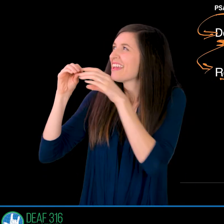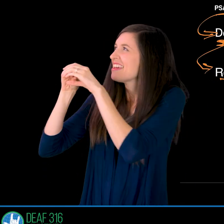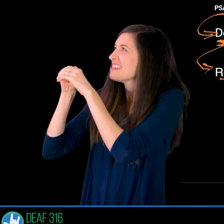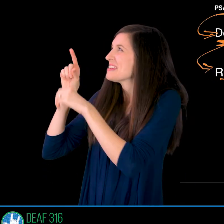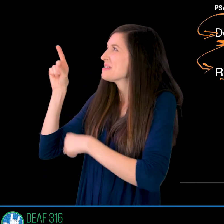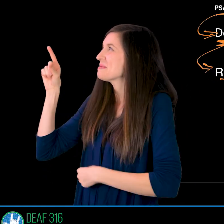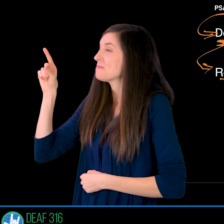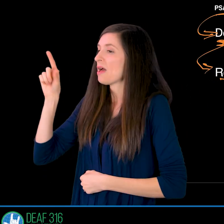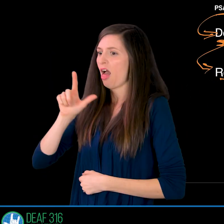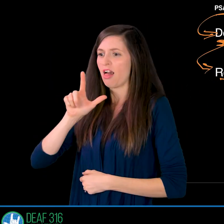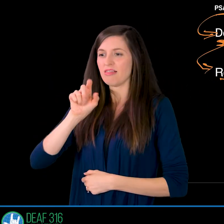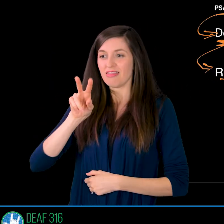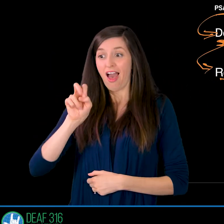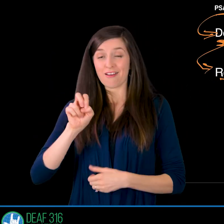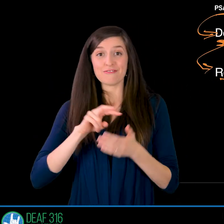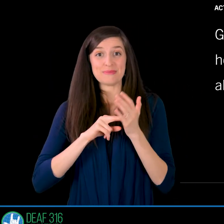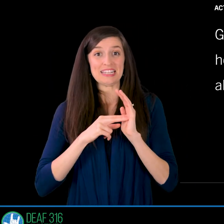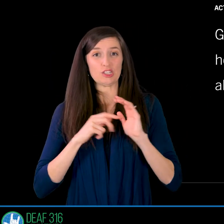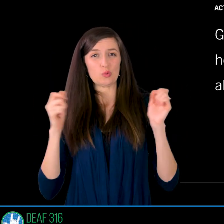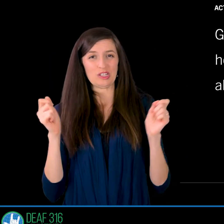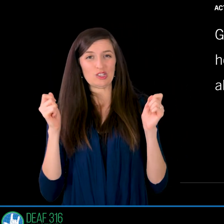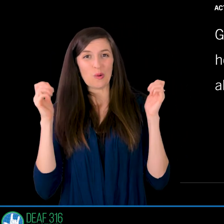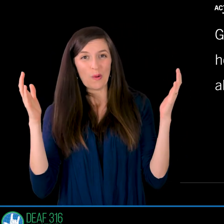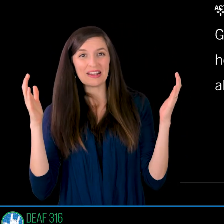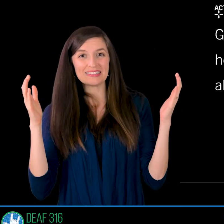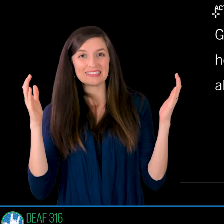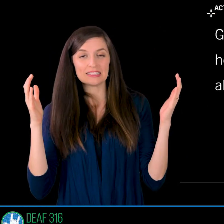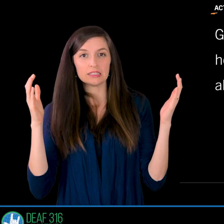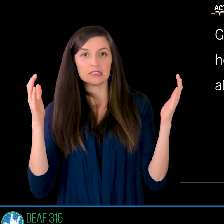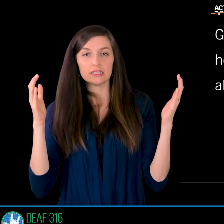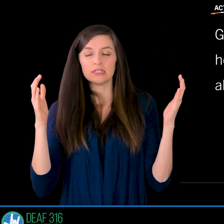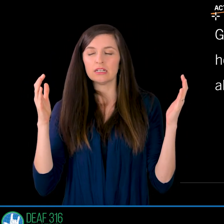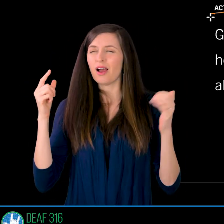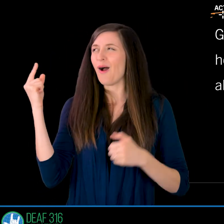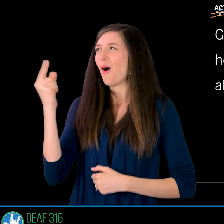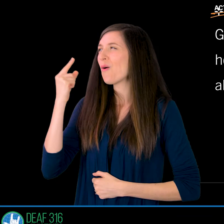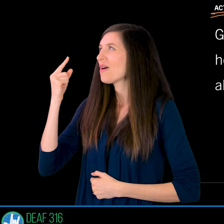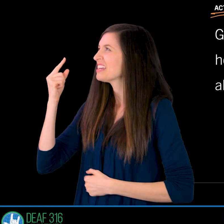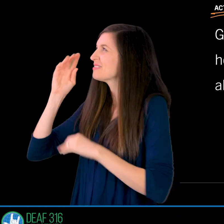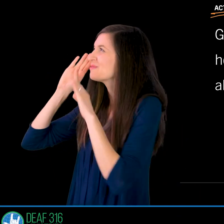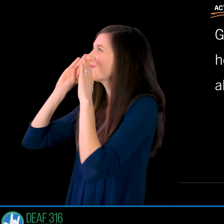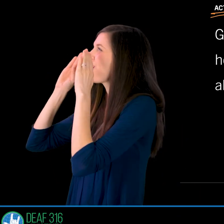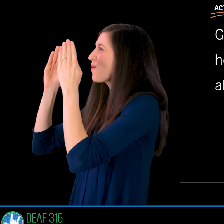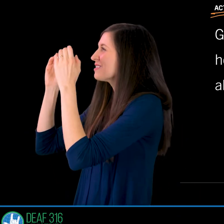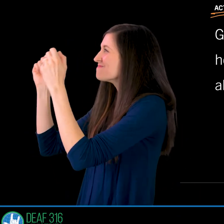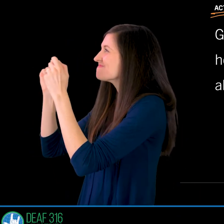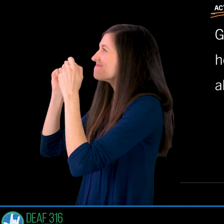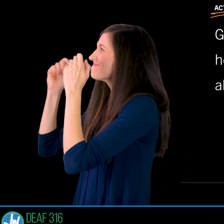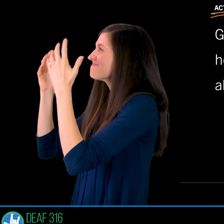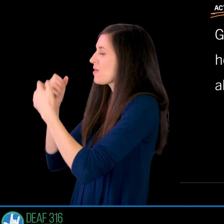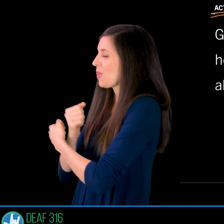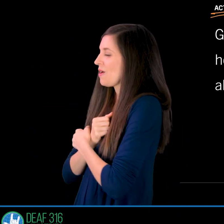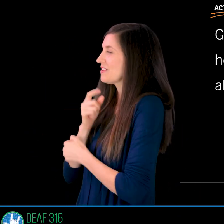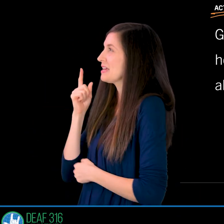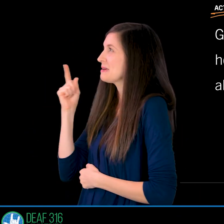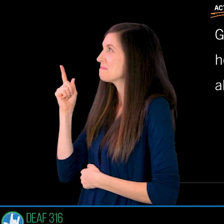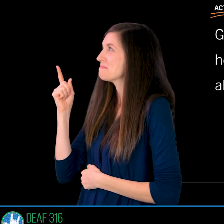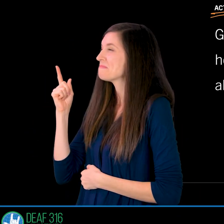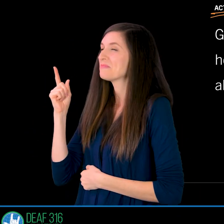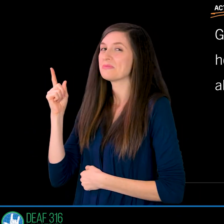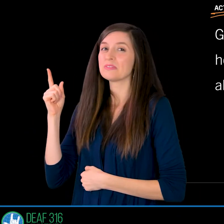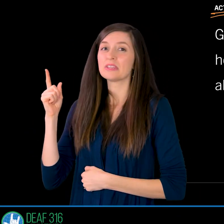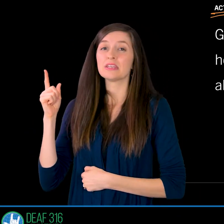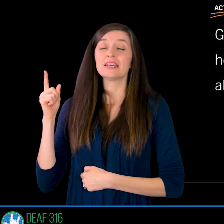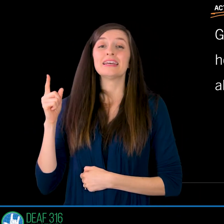say rejoice. That's what love means, because in the book of Acts, in the New Testament, chapter 17,